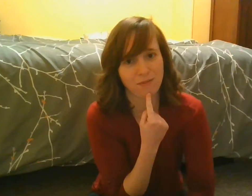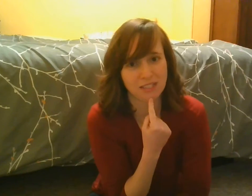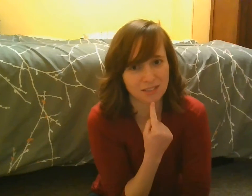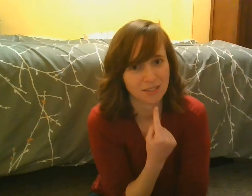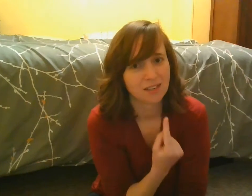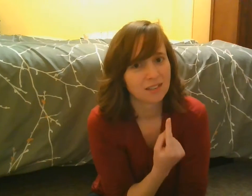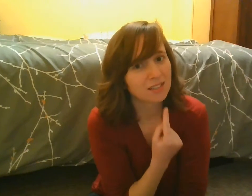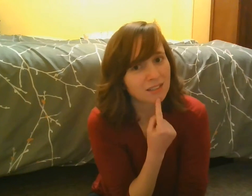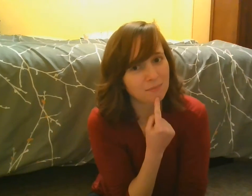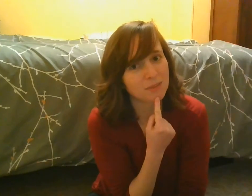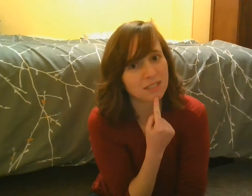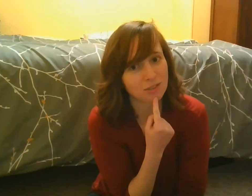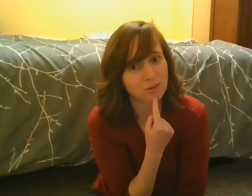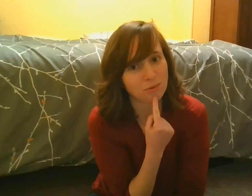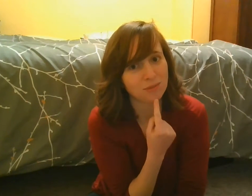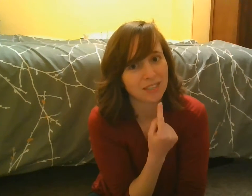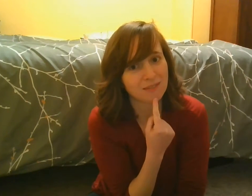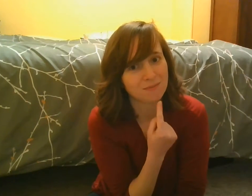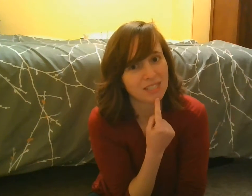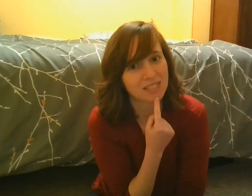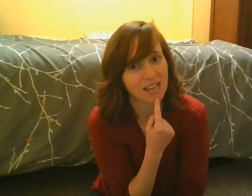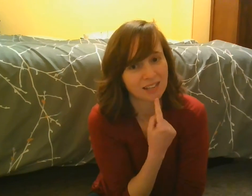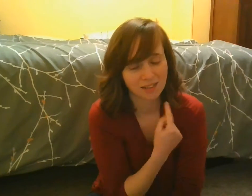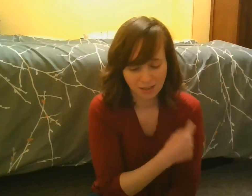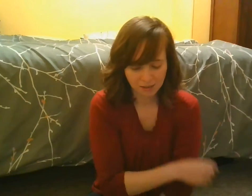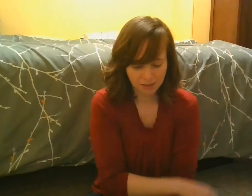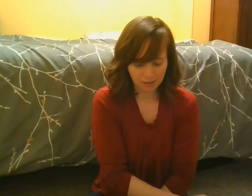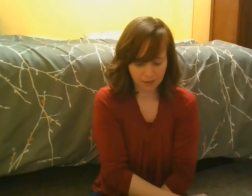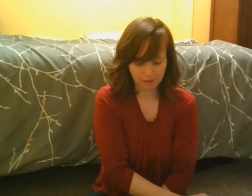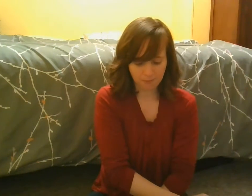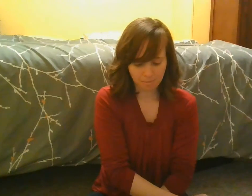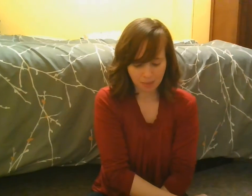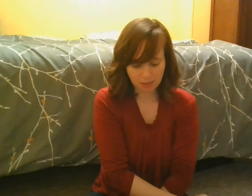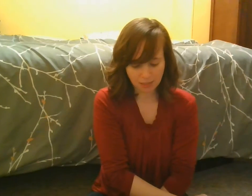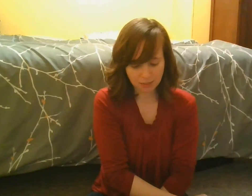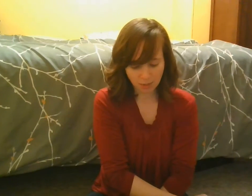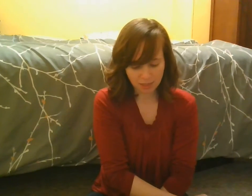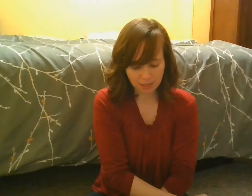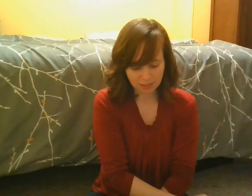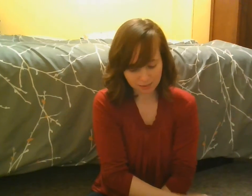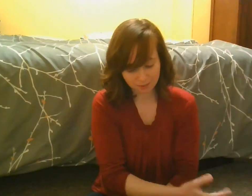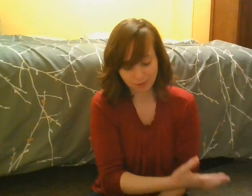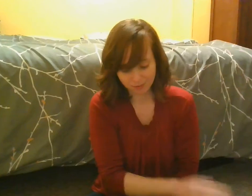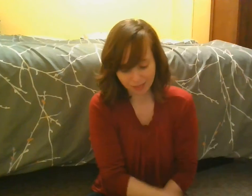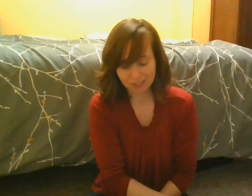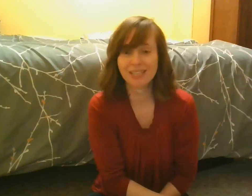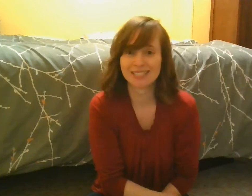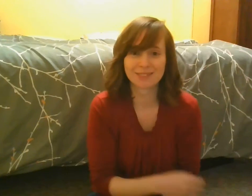face. Like, I miss you, like I miss that. Next one is, well, actually just